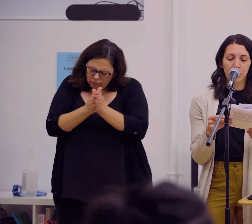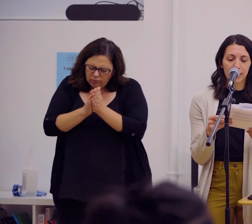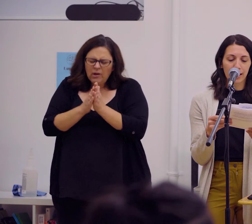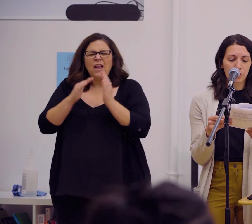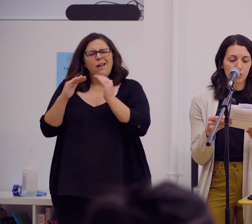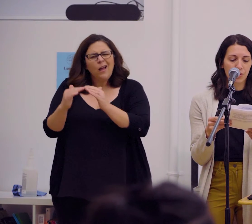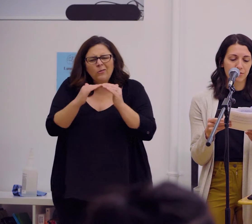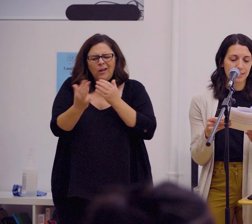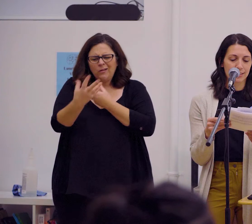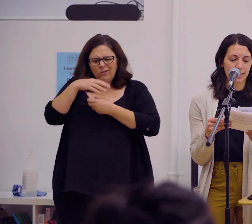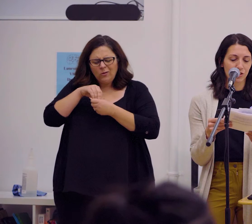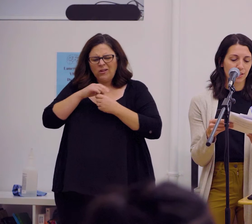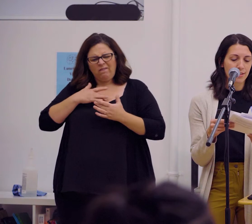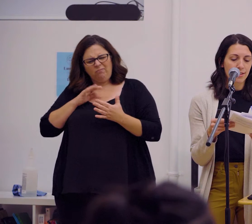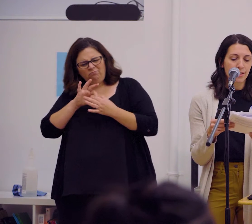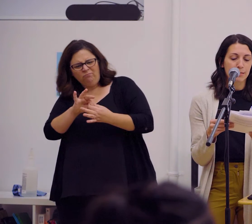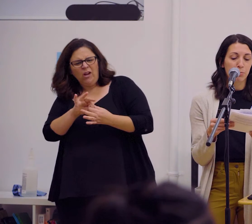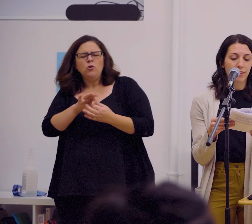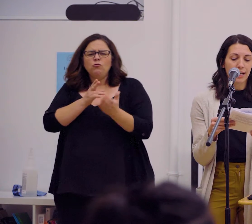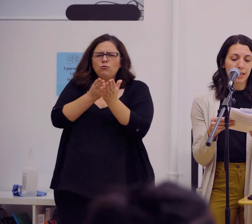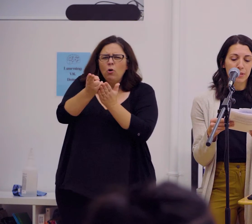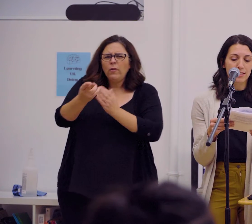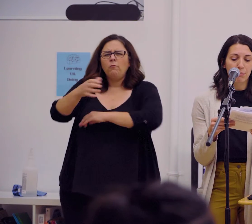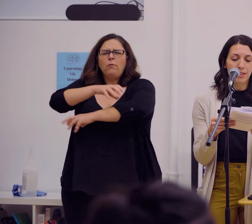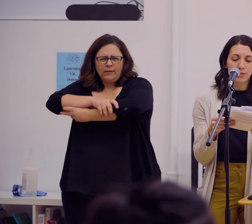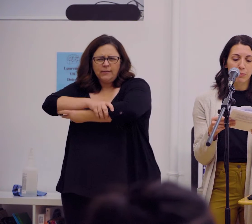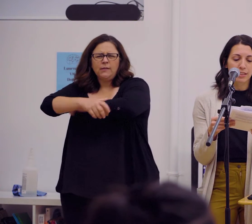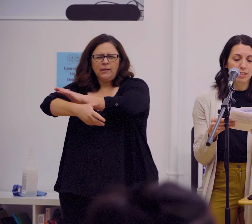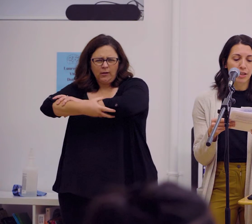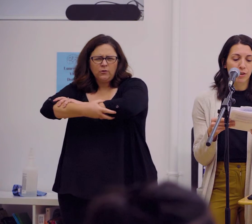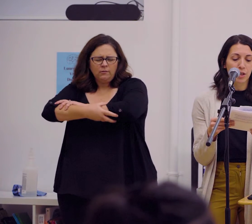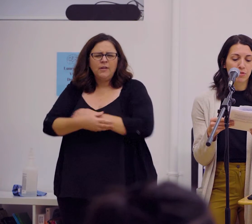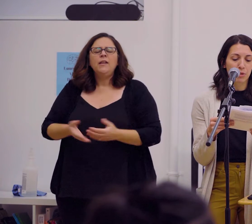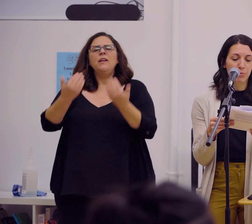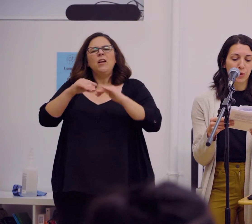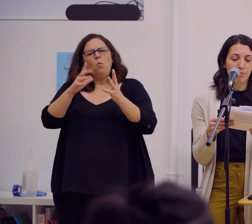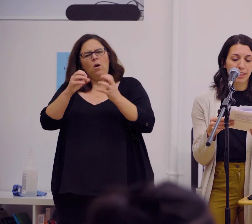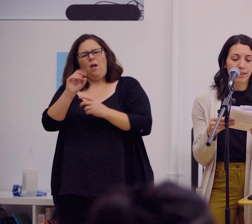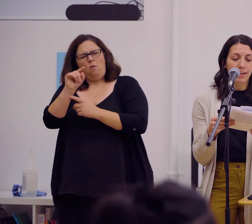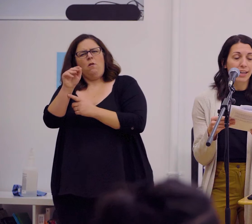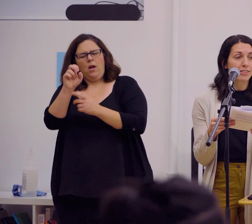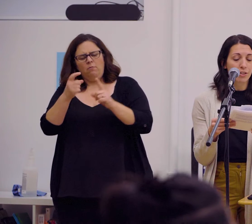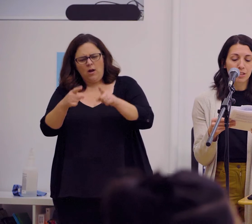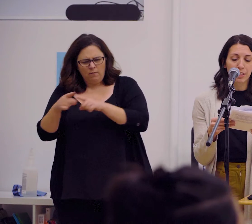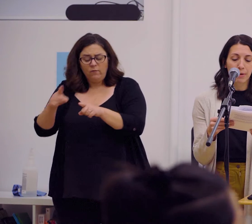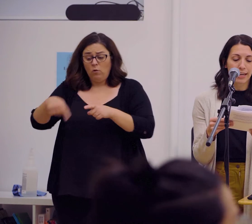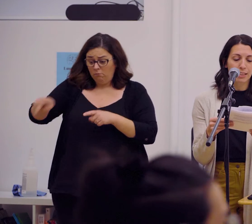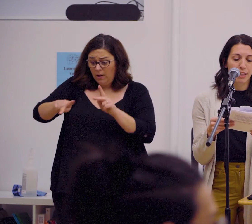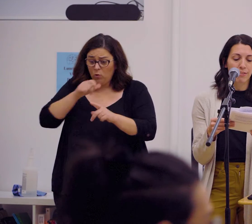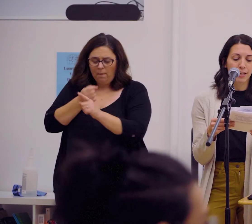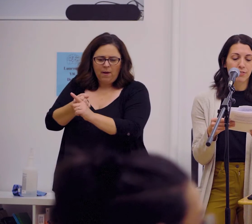inclusion, belonging, truth, and reconciliation. It's about providing a piece of the puzzle that will lead to better outcomes for people who have been and continue